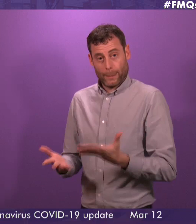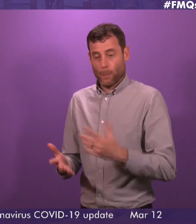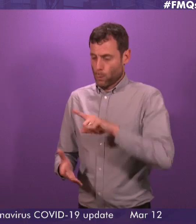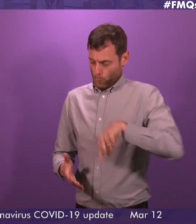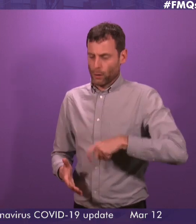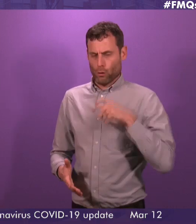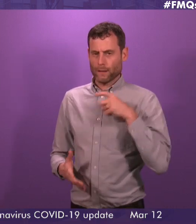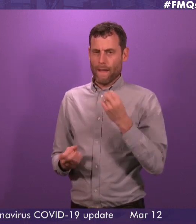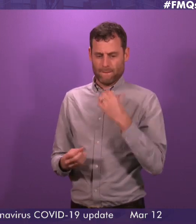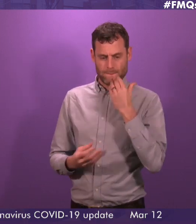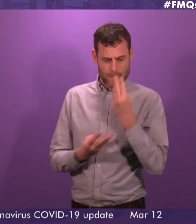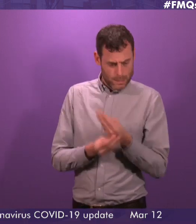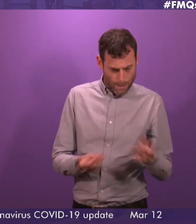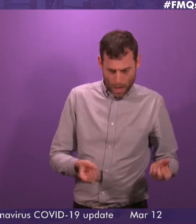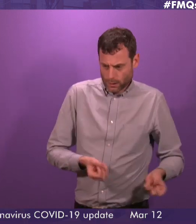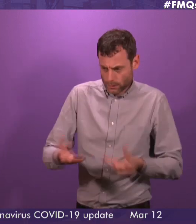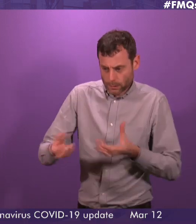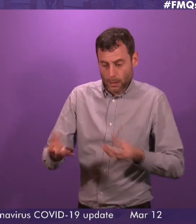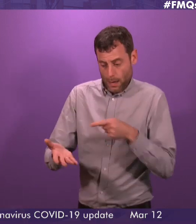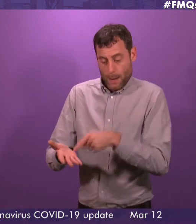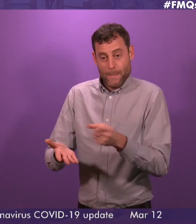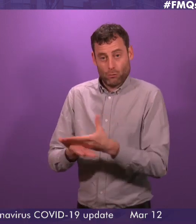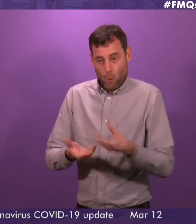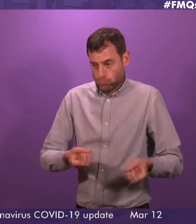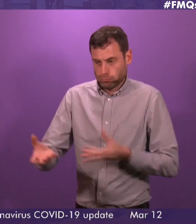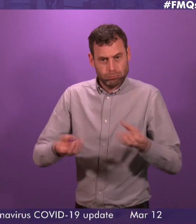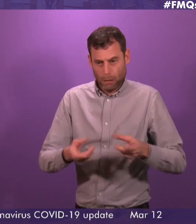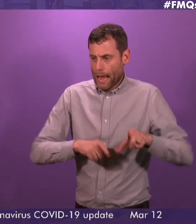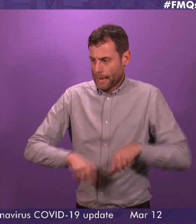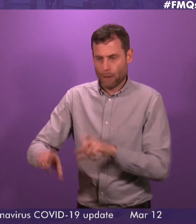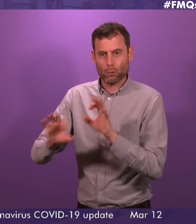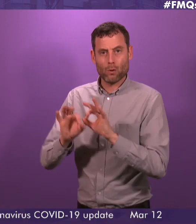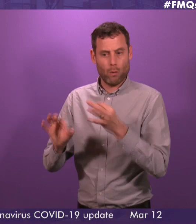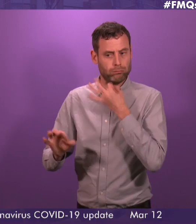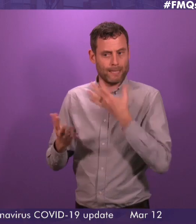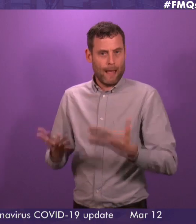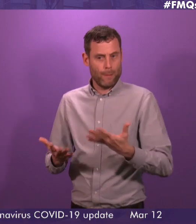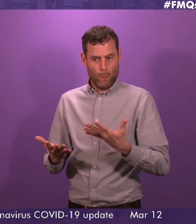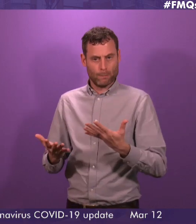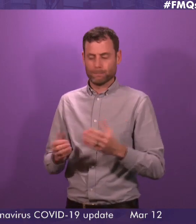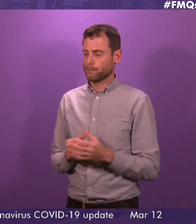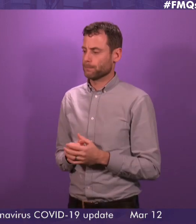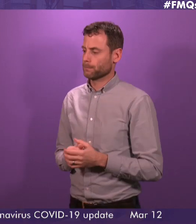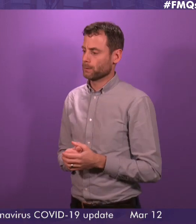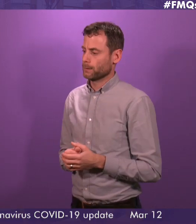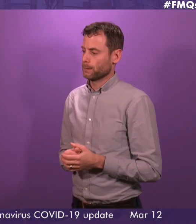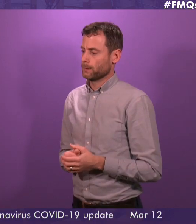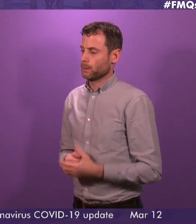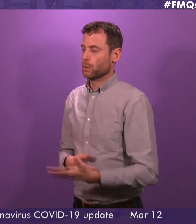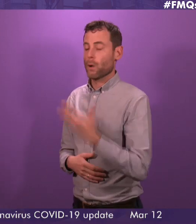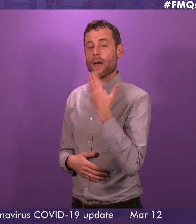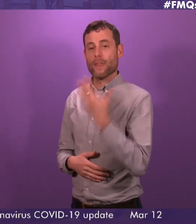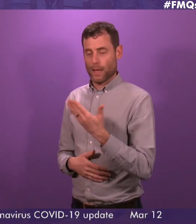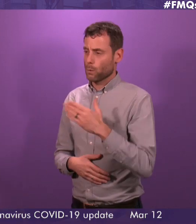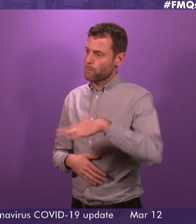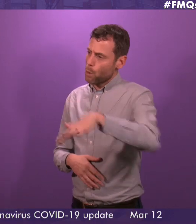are being taken to ensure the continuity of those supplies. Thank you very much. And can I thank the Cabinet Secretary for taking the time to come back to Parliament this